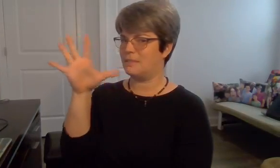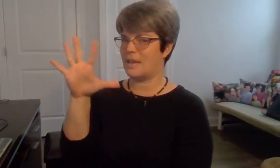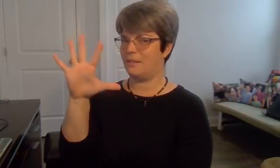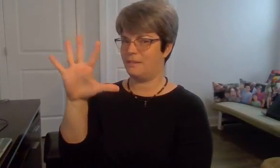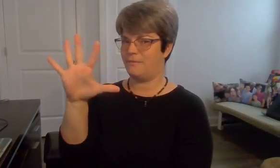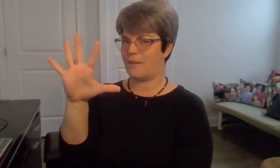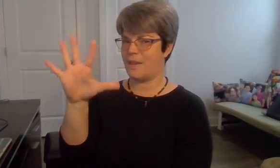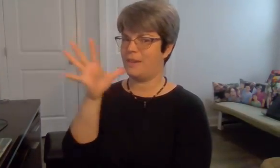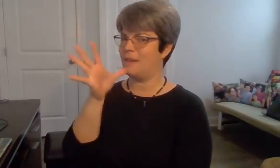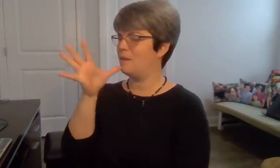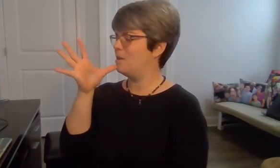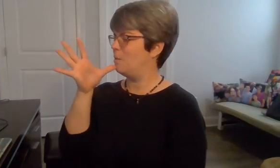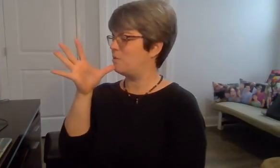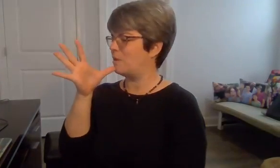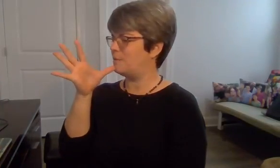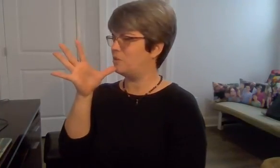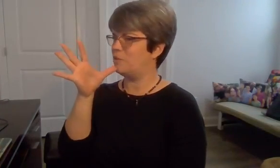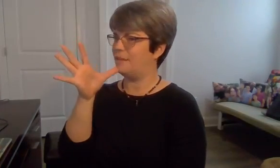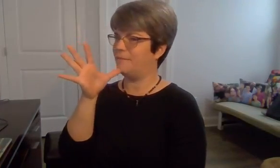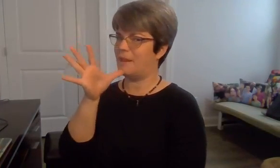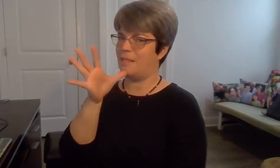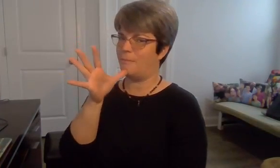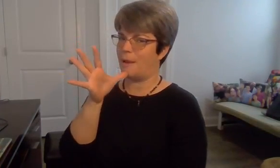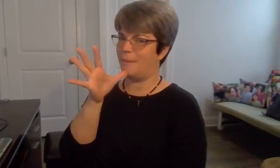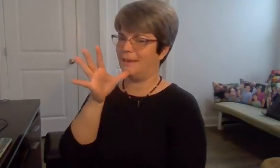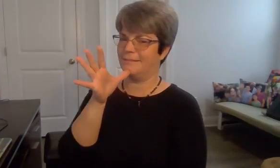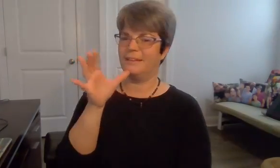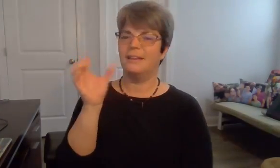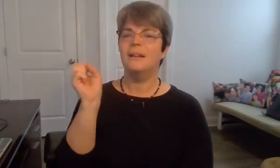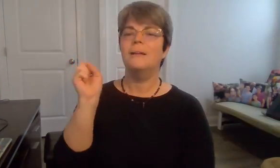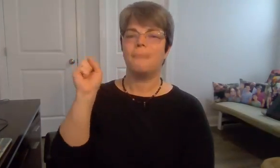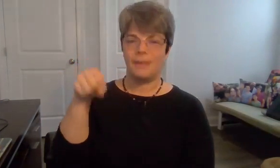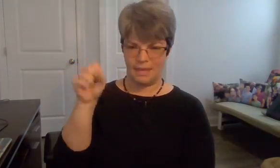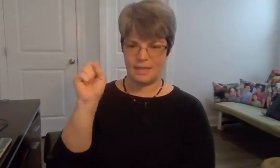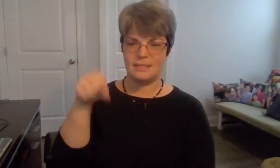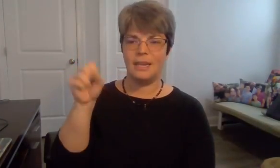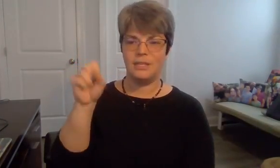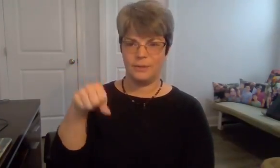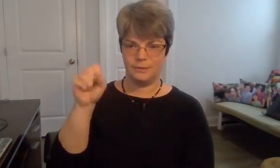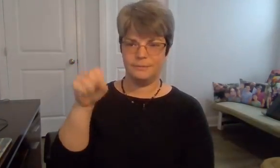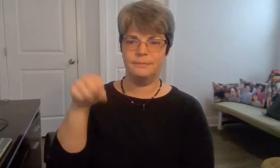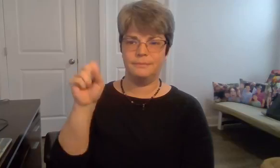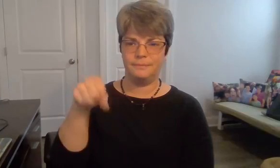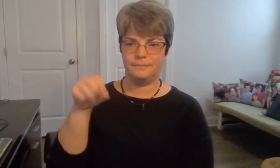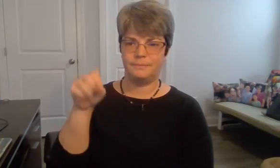sign, the 5 hand with your thumb to your chin. I love mommy. Yes, I do.